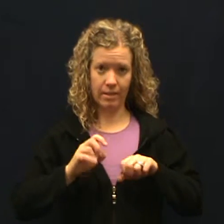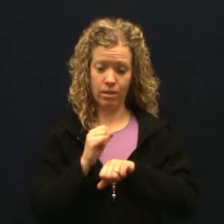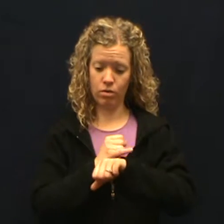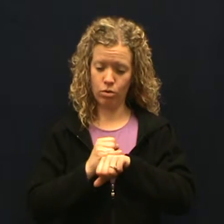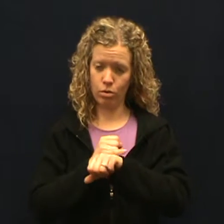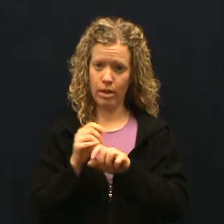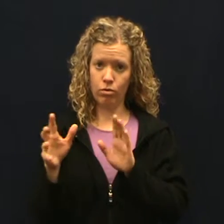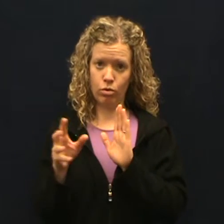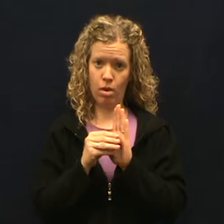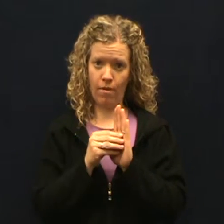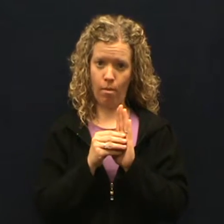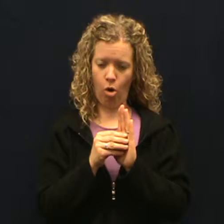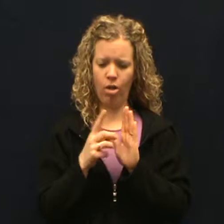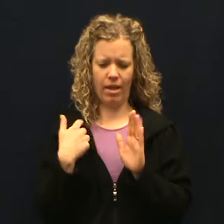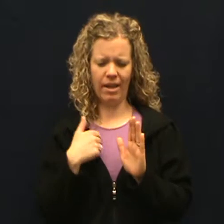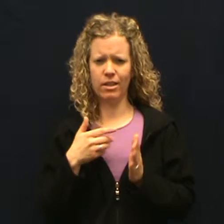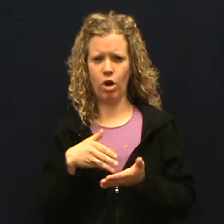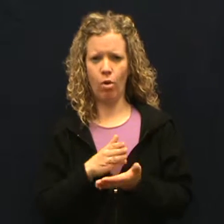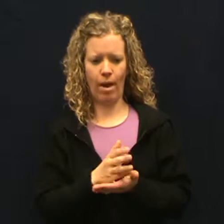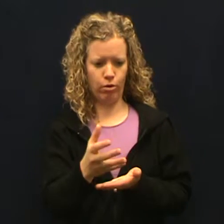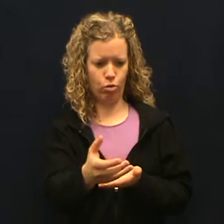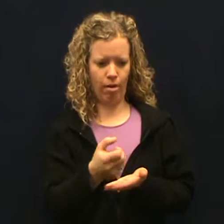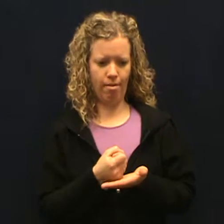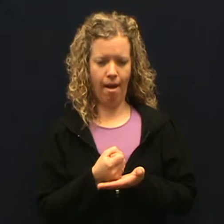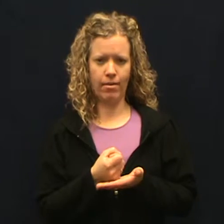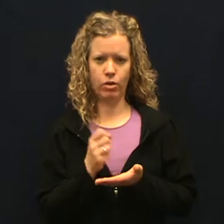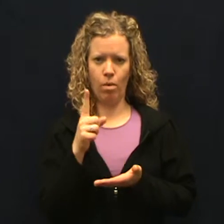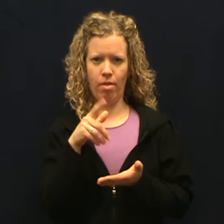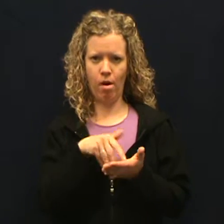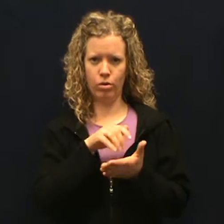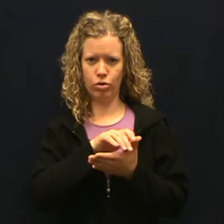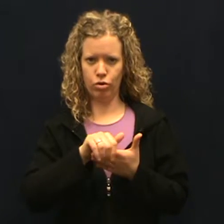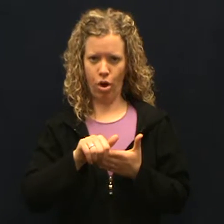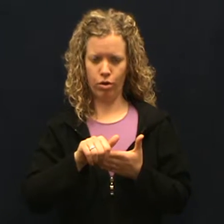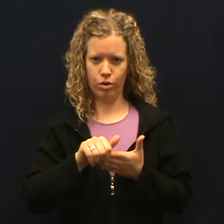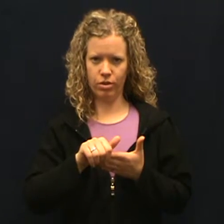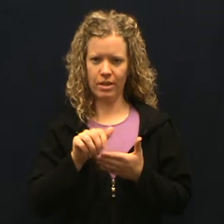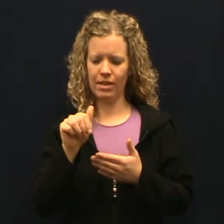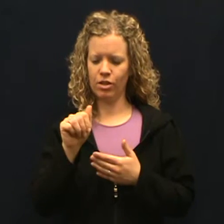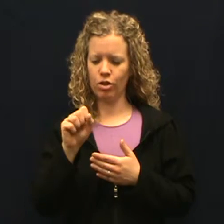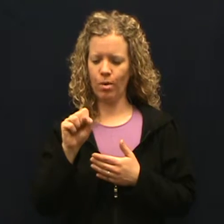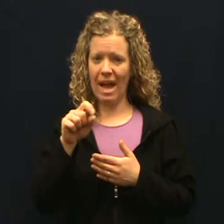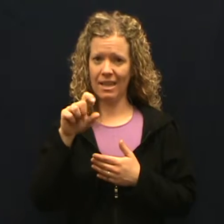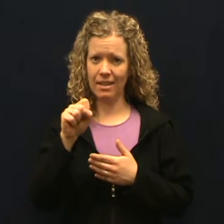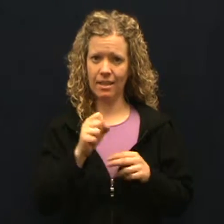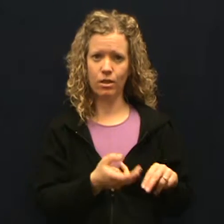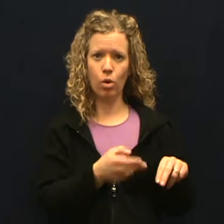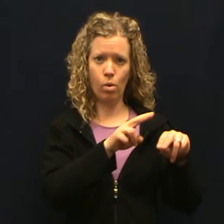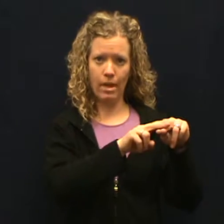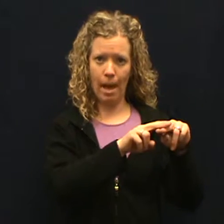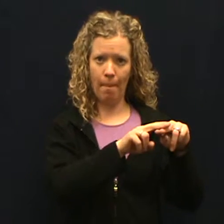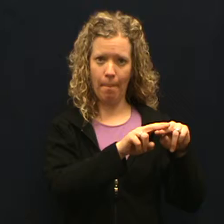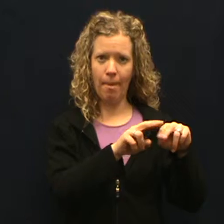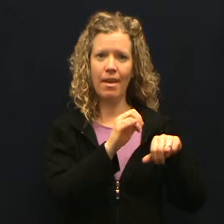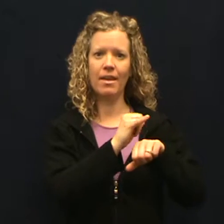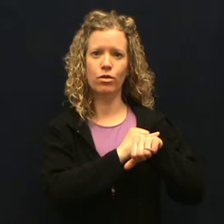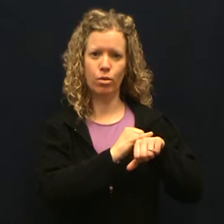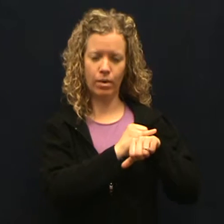We have a right to collect that now for $1,000. So our assets are going to increase. Interest receivable will be a